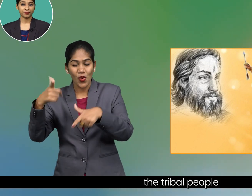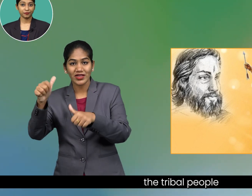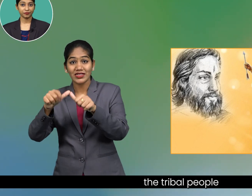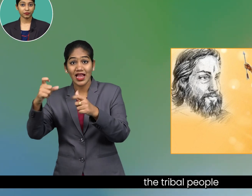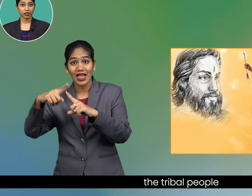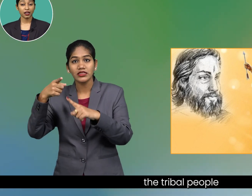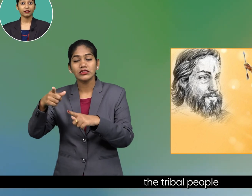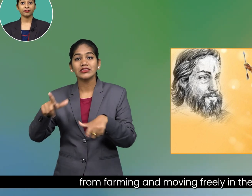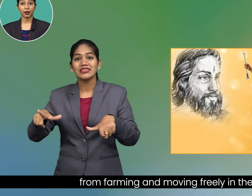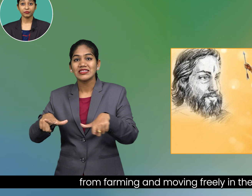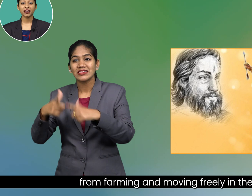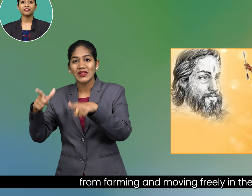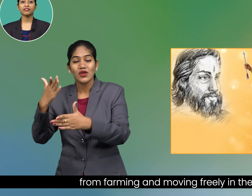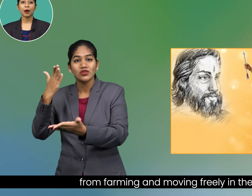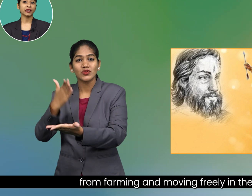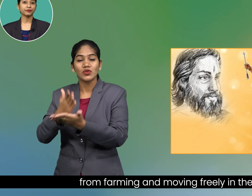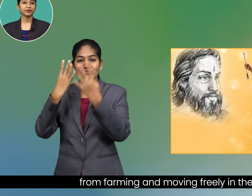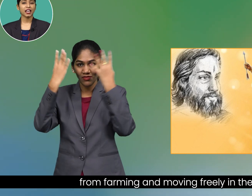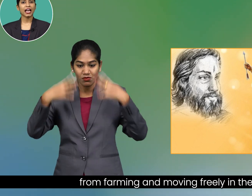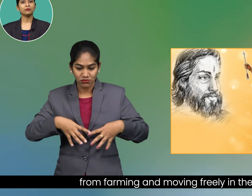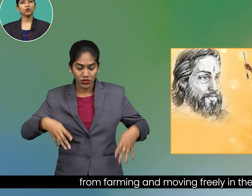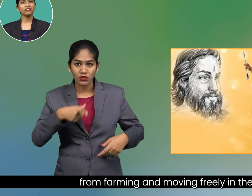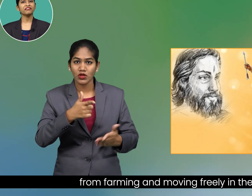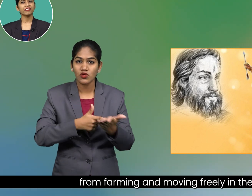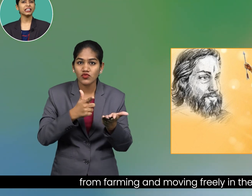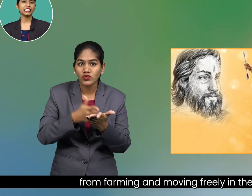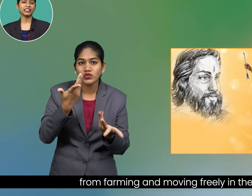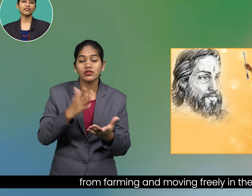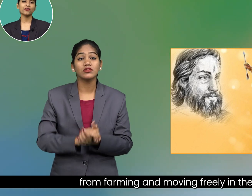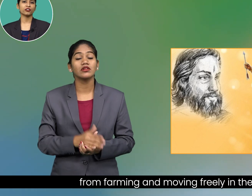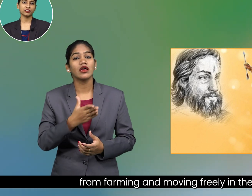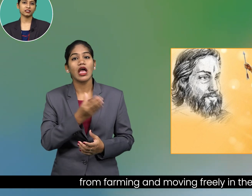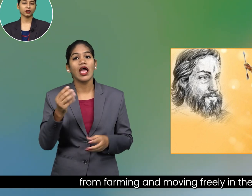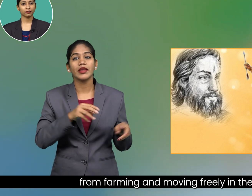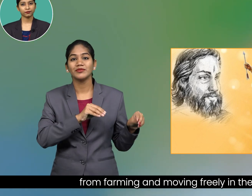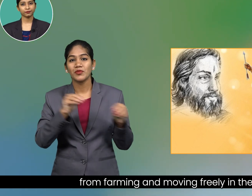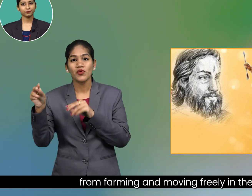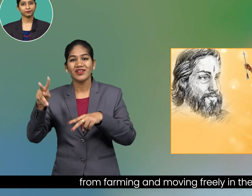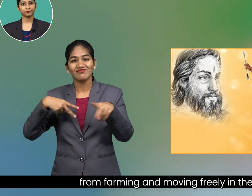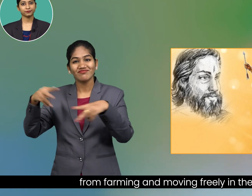people from farming and moving freely in the forest.